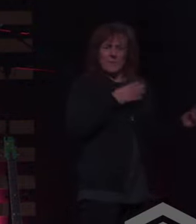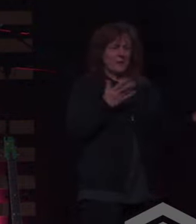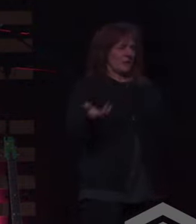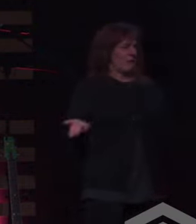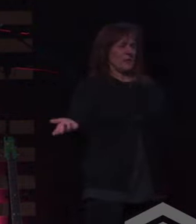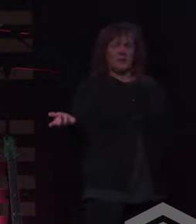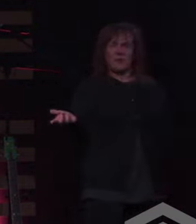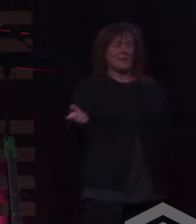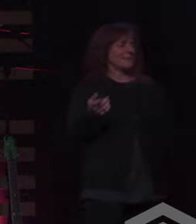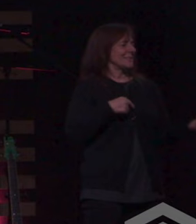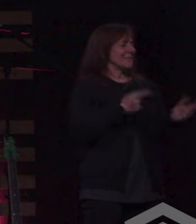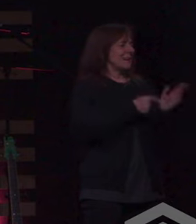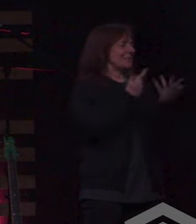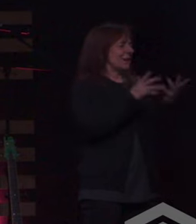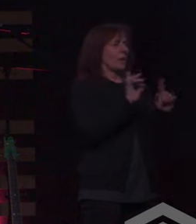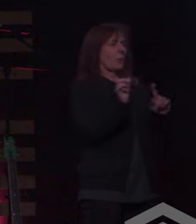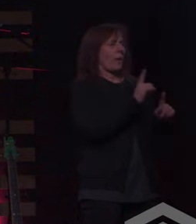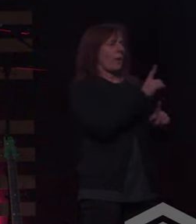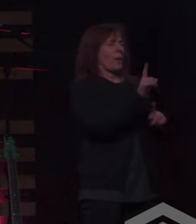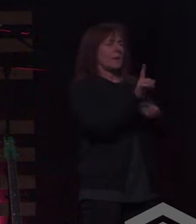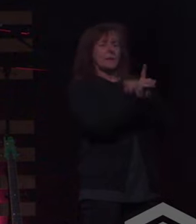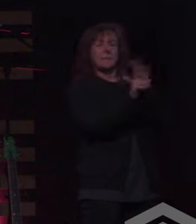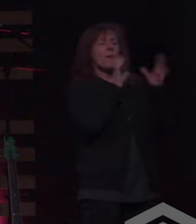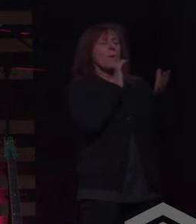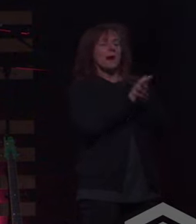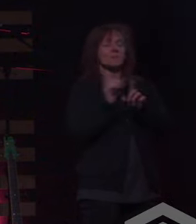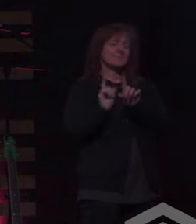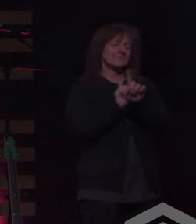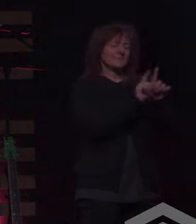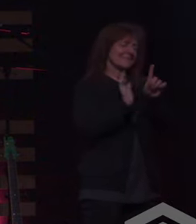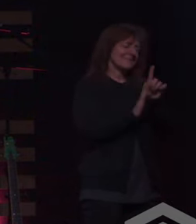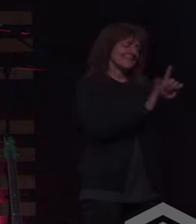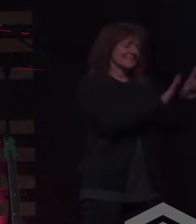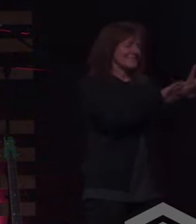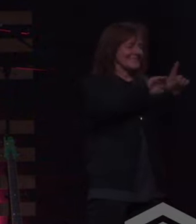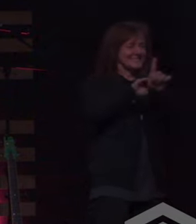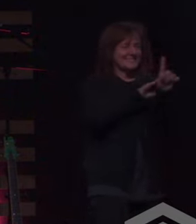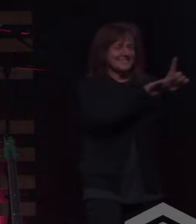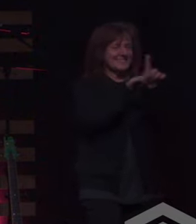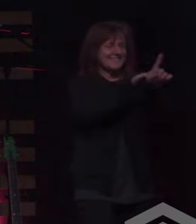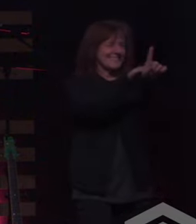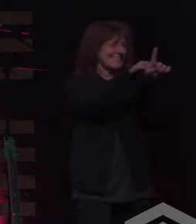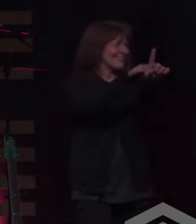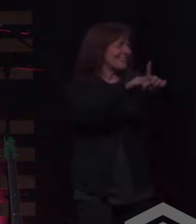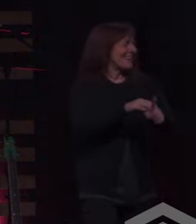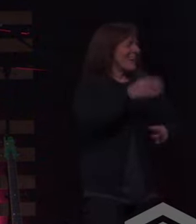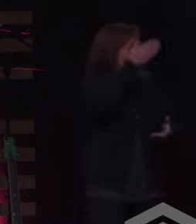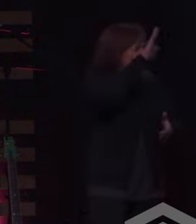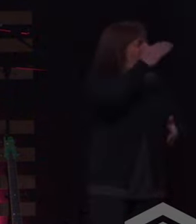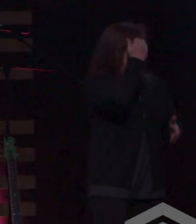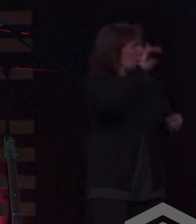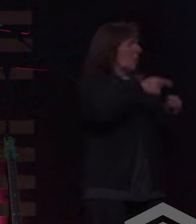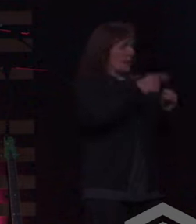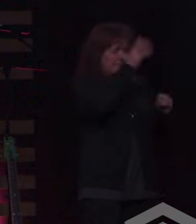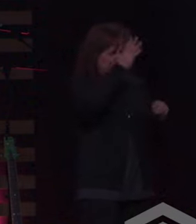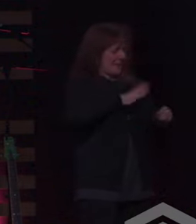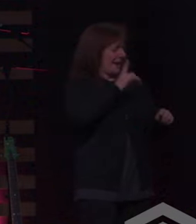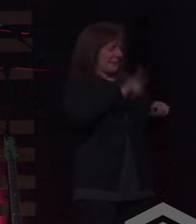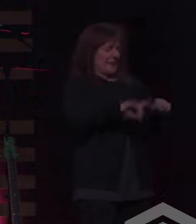Sometimes I don't know where I'm going. And Amanda keeps my head on straight and she helps me. God knew what he's doing. He's like, hey, man does not need to be